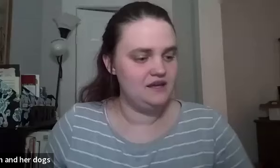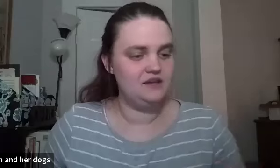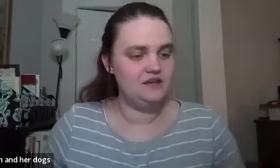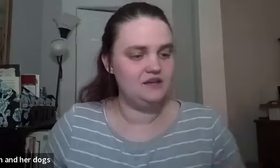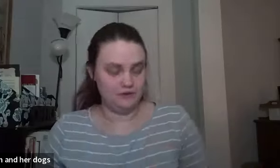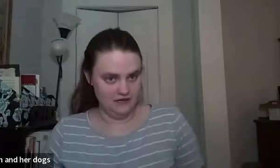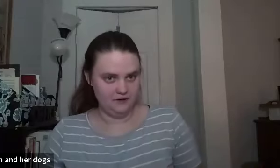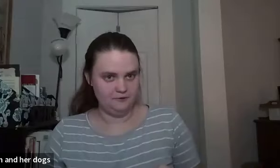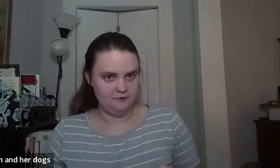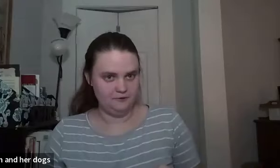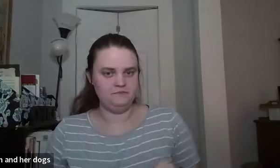Then tornado.